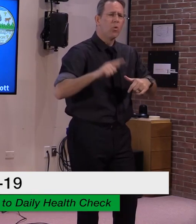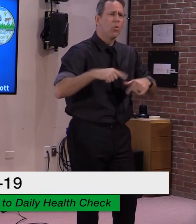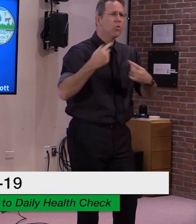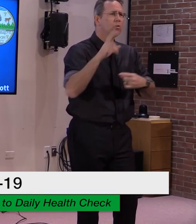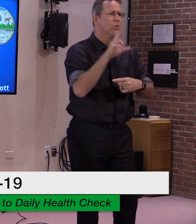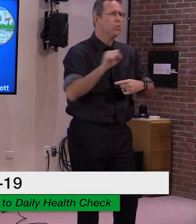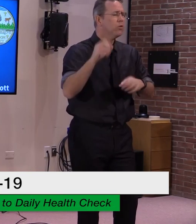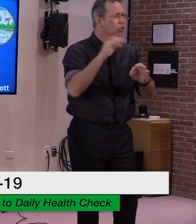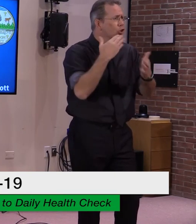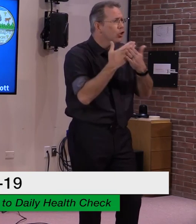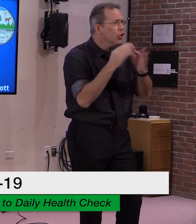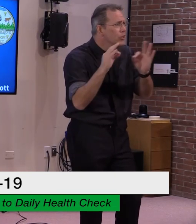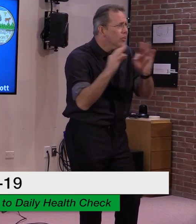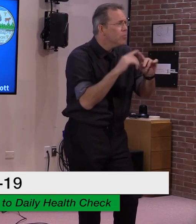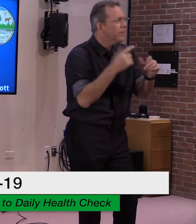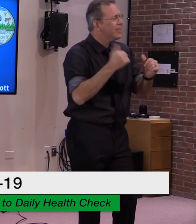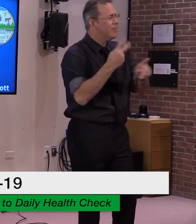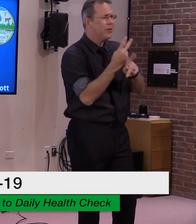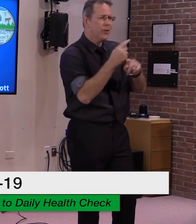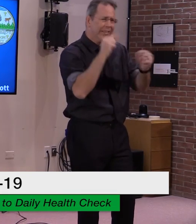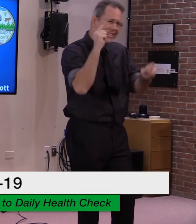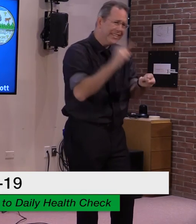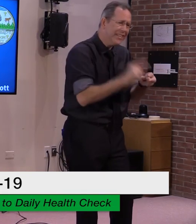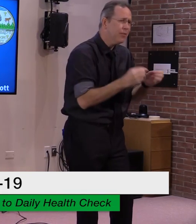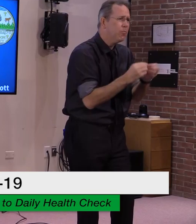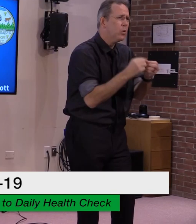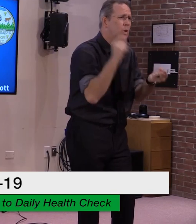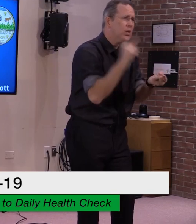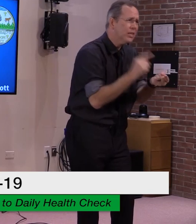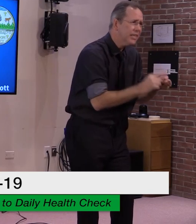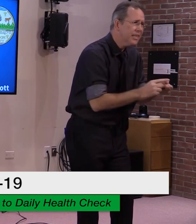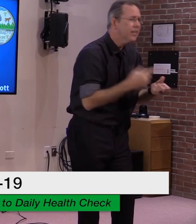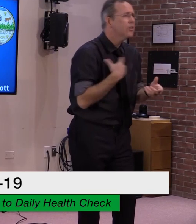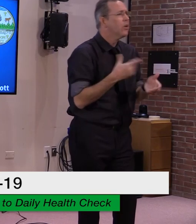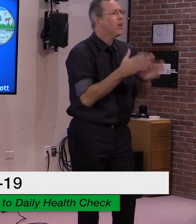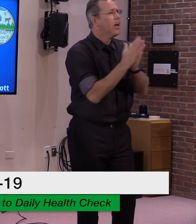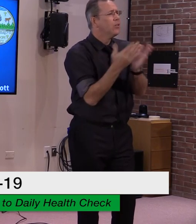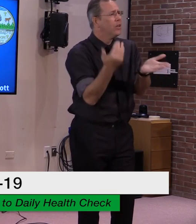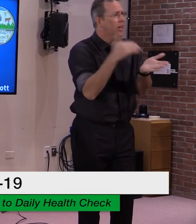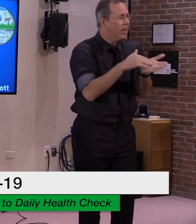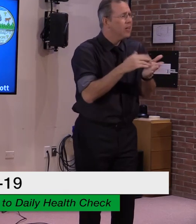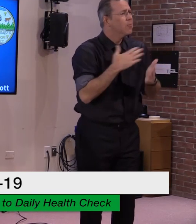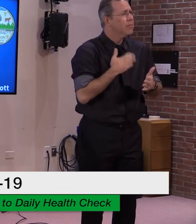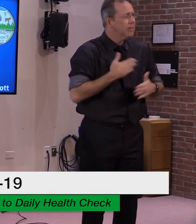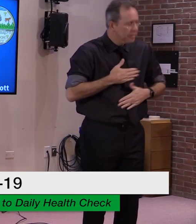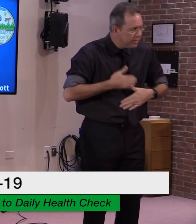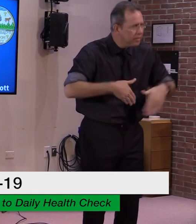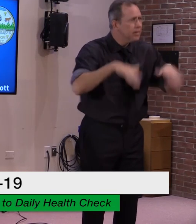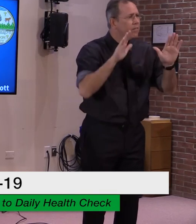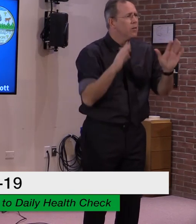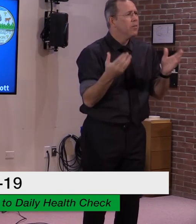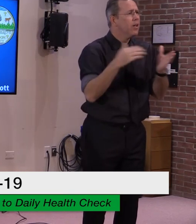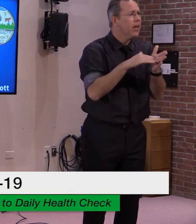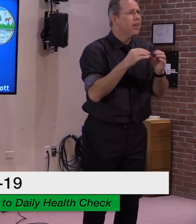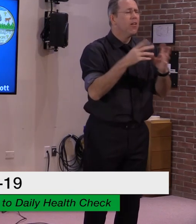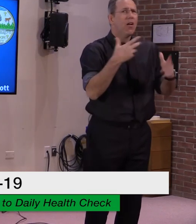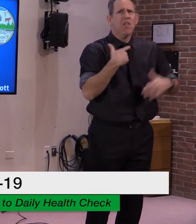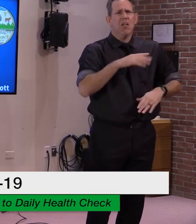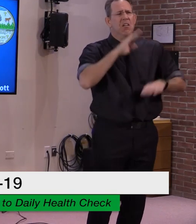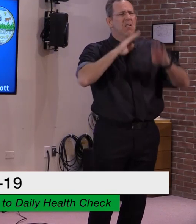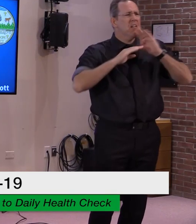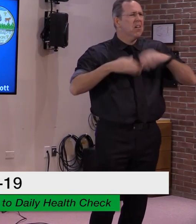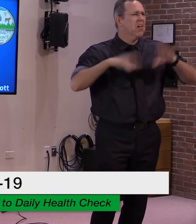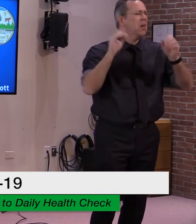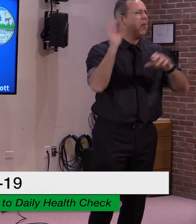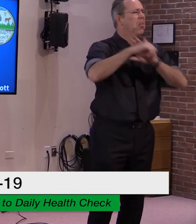sacrifice yet again is frustrating but there is light at the end of the tunnel and we will